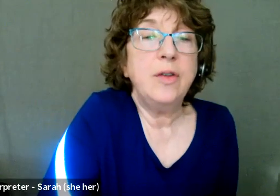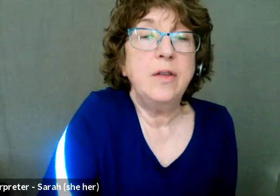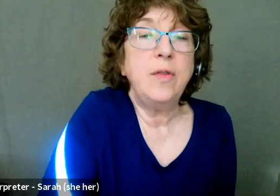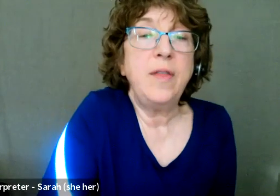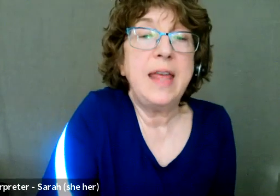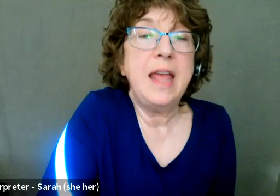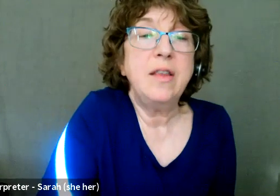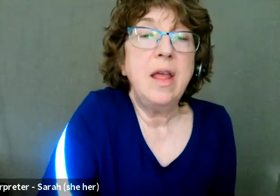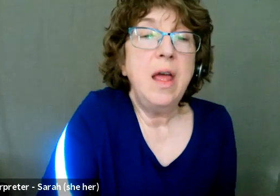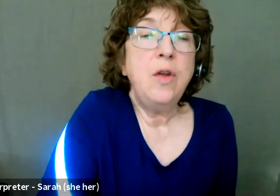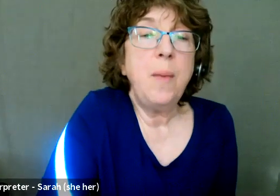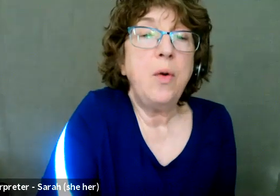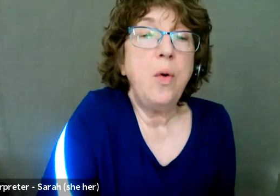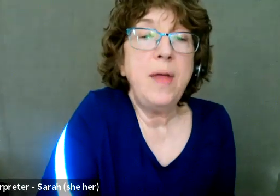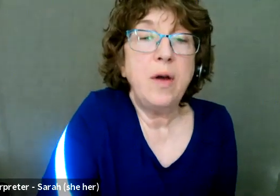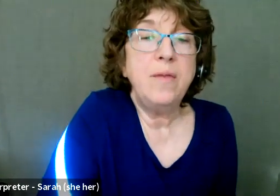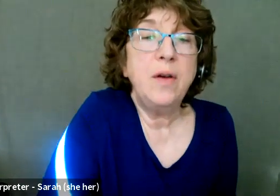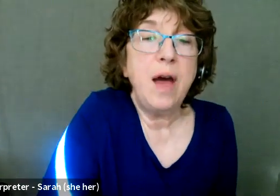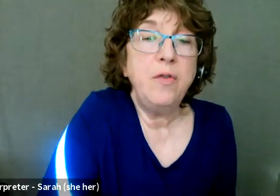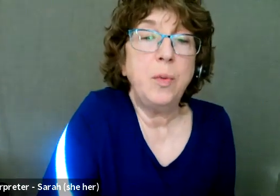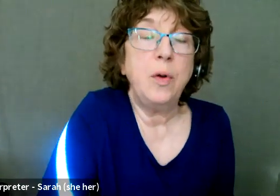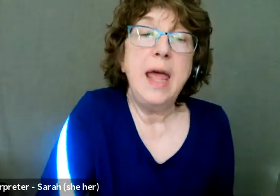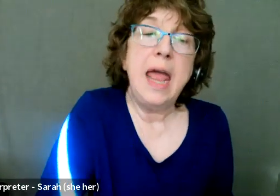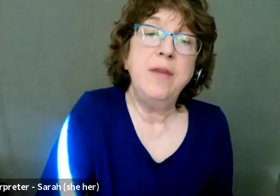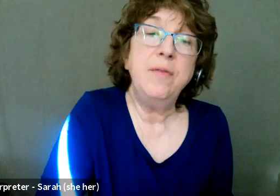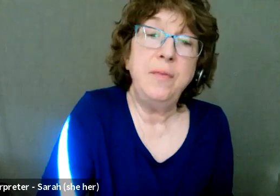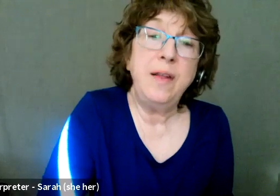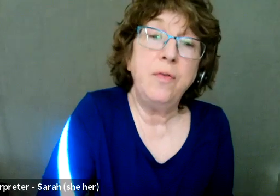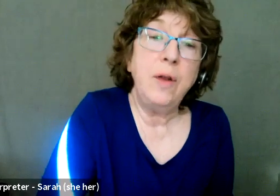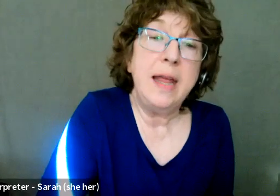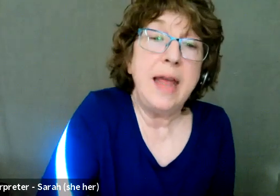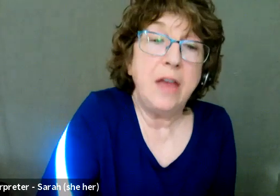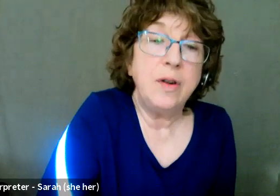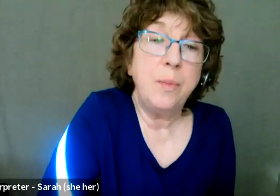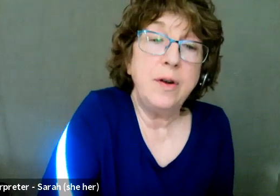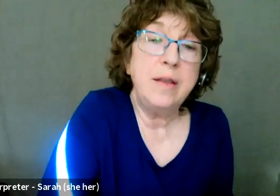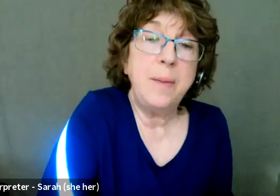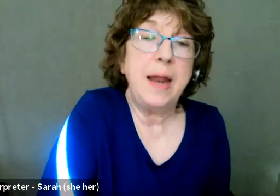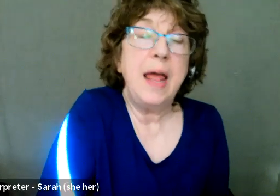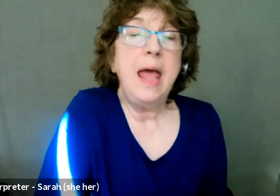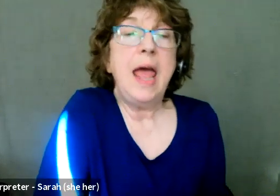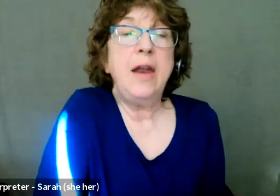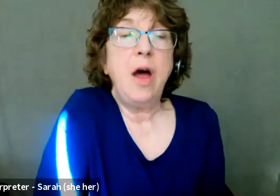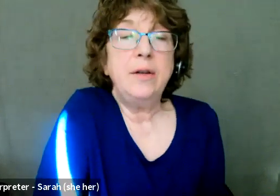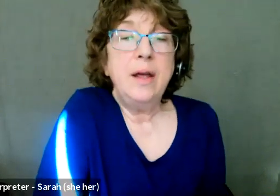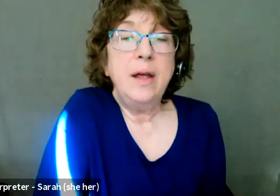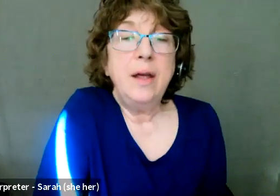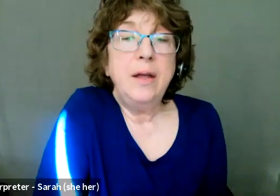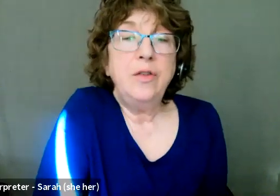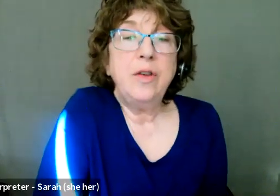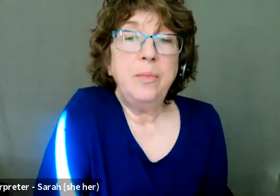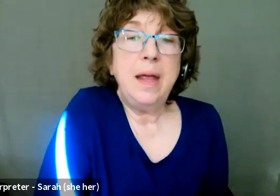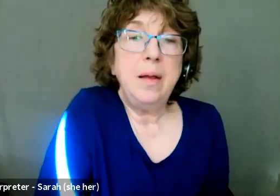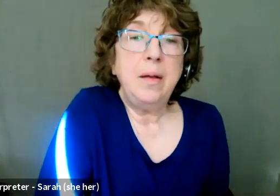of that education so that the kids, no matter who they are, can feel comfortable and feel fully engaged and participating, and